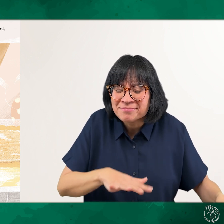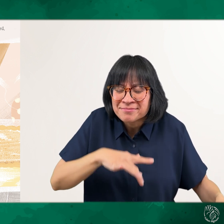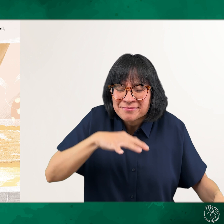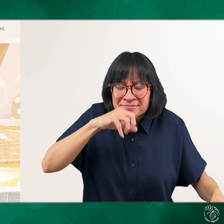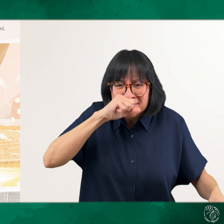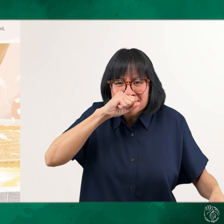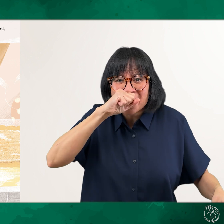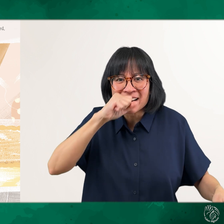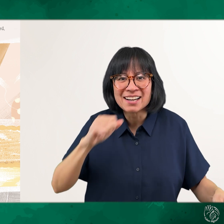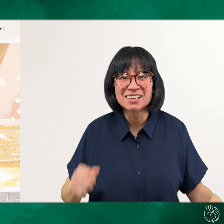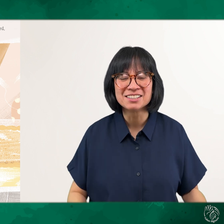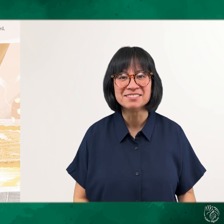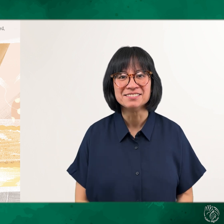custard.